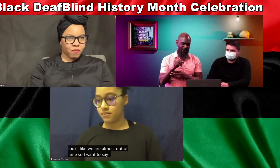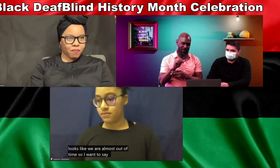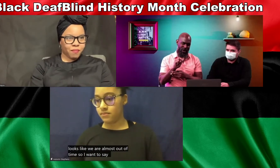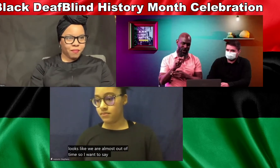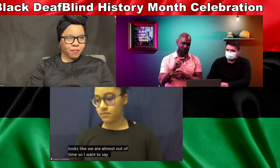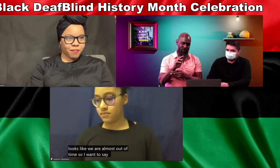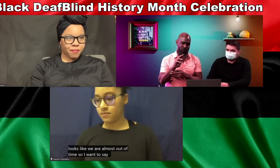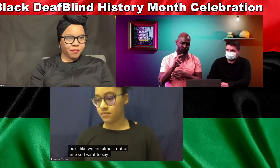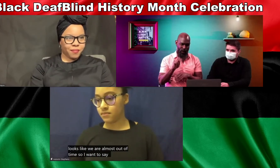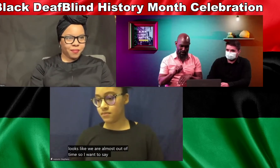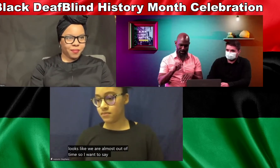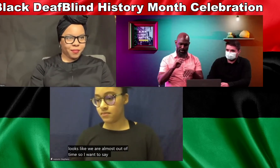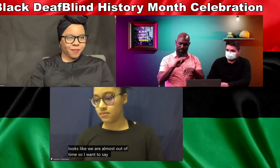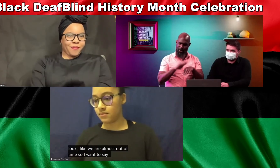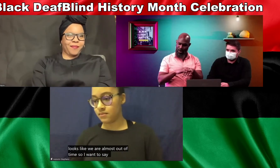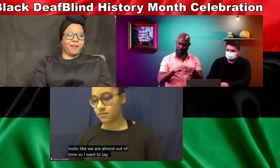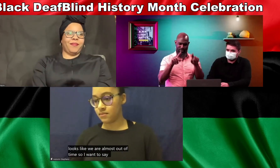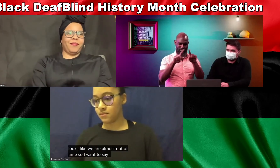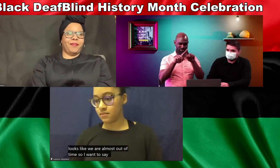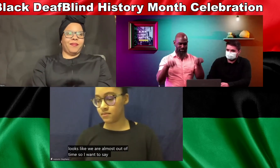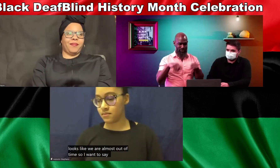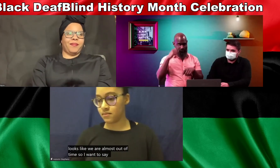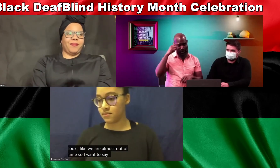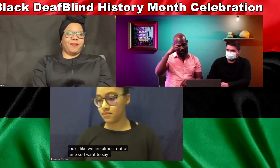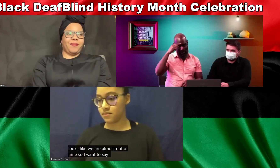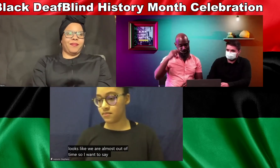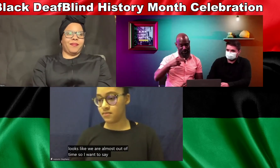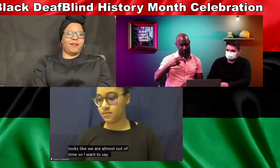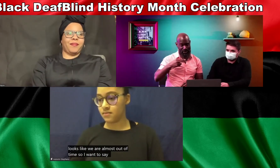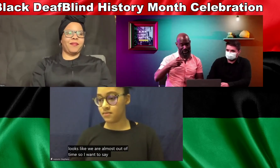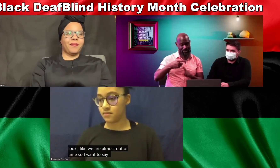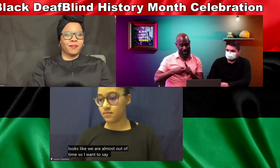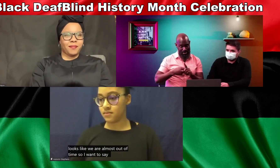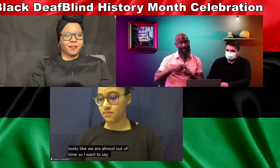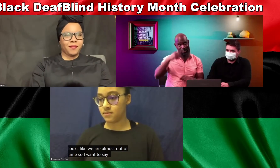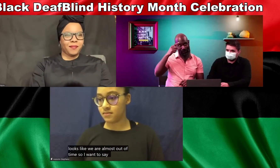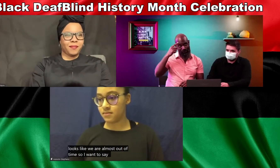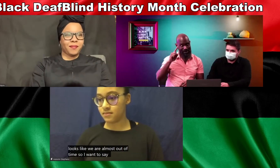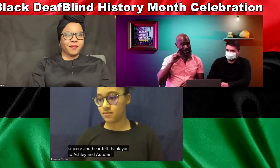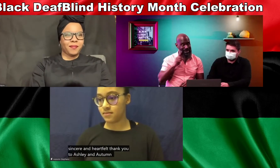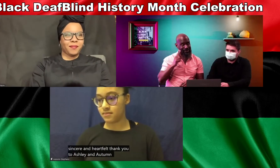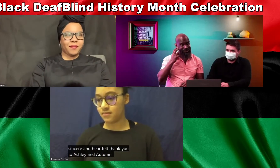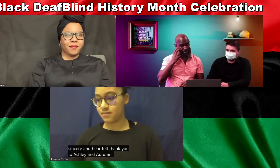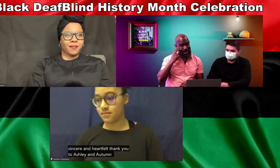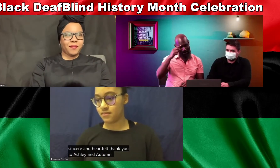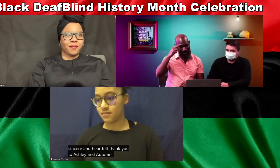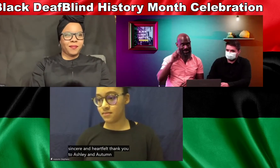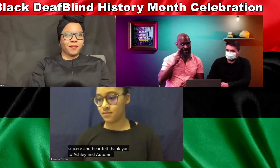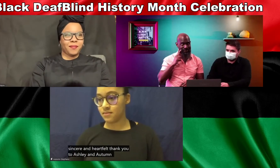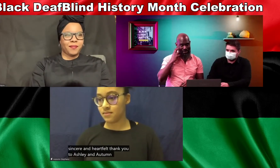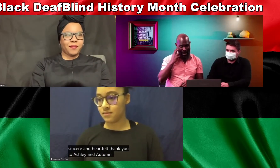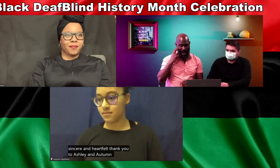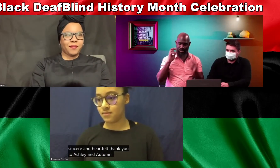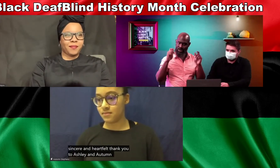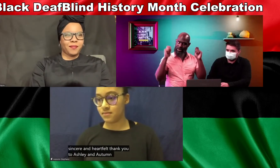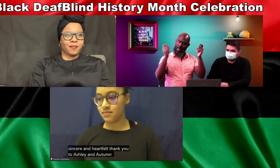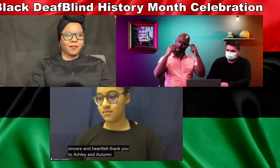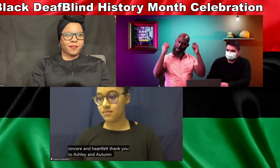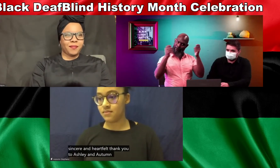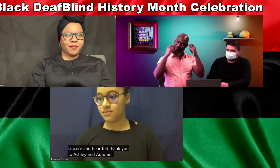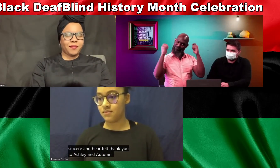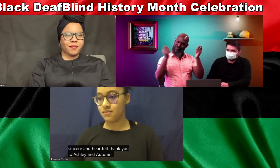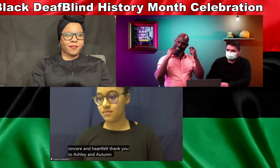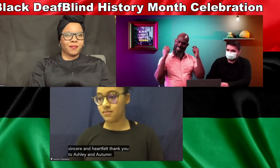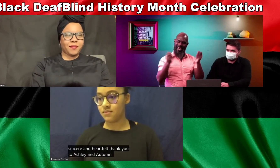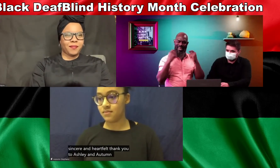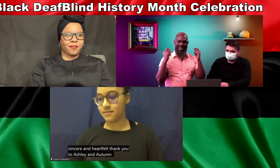you to Ashley and Autumn. I appreciate you being here for Black History Month, Black